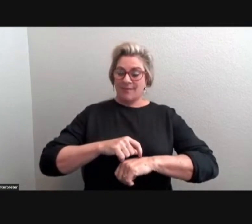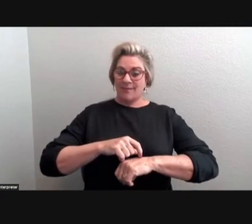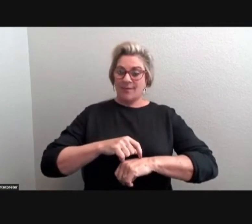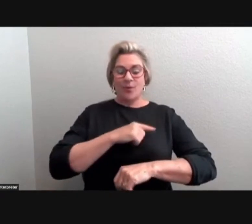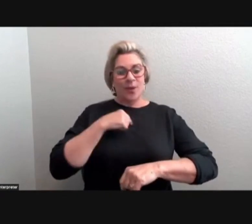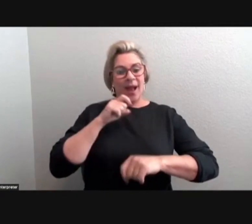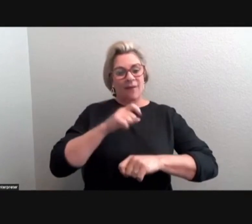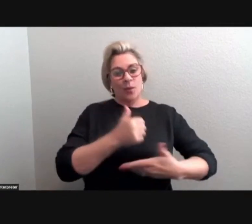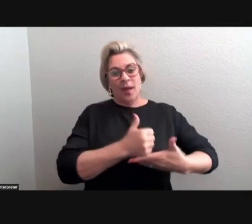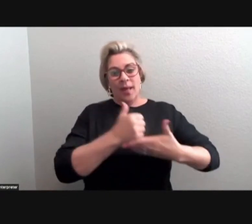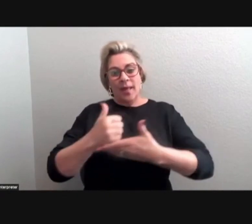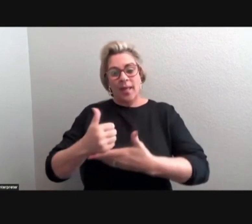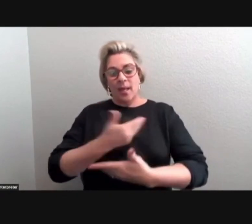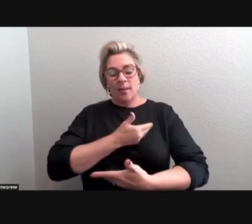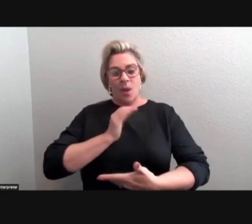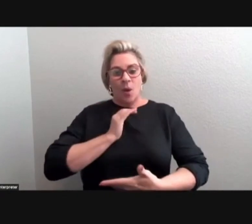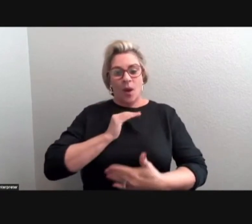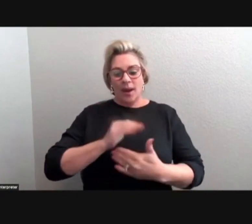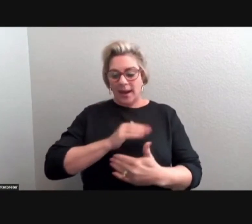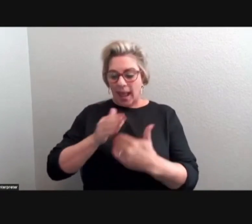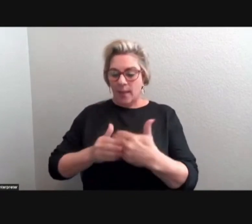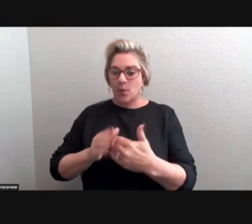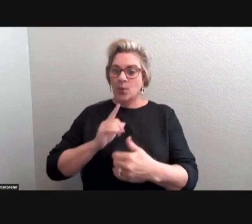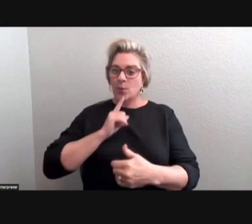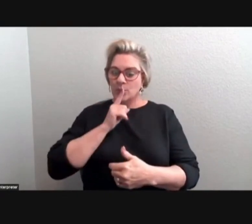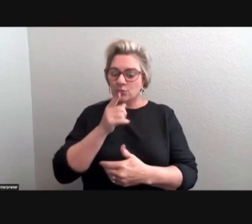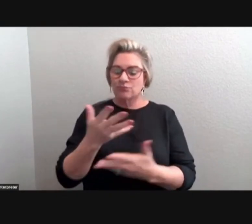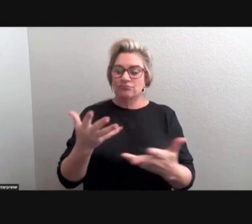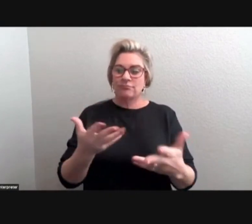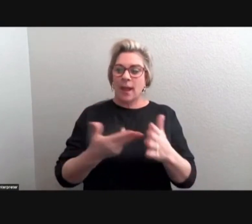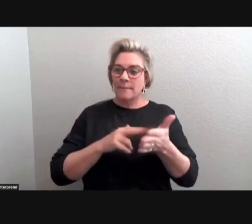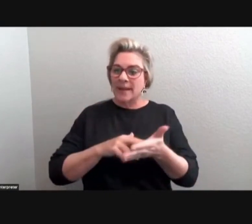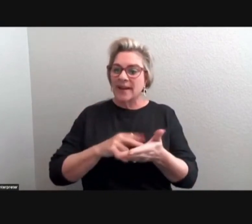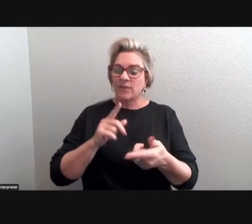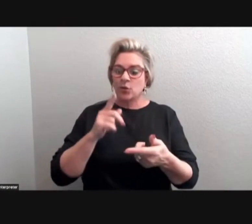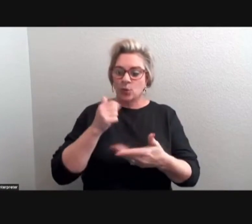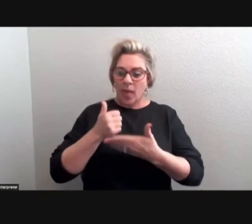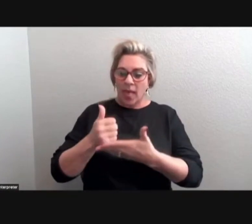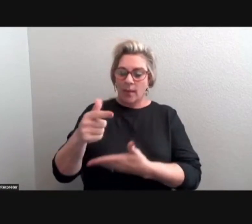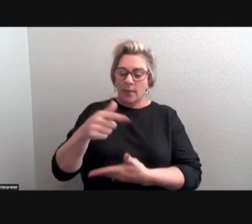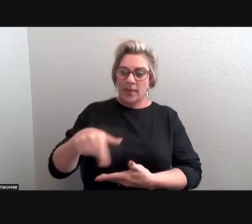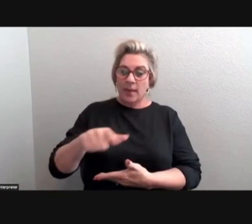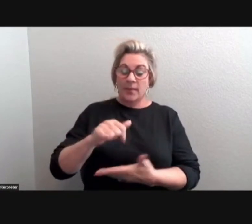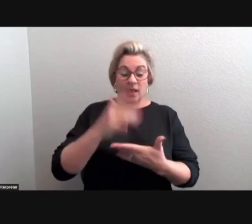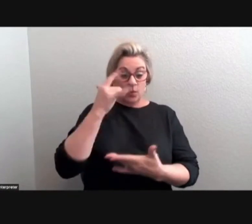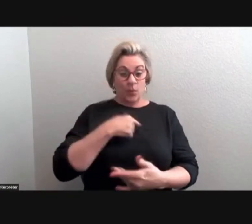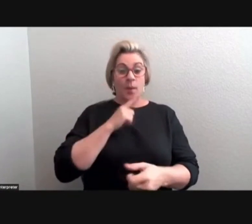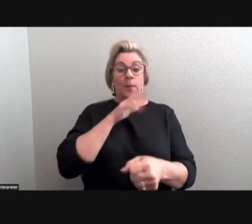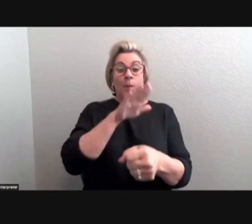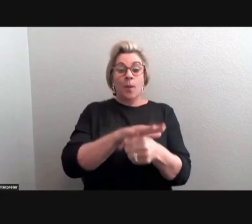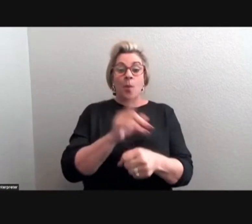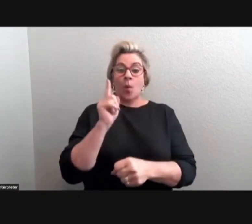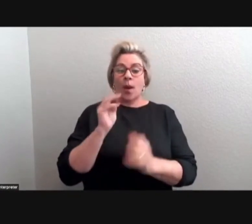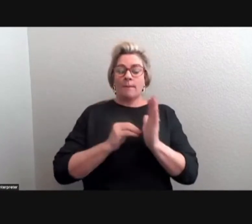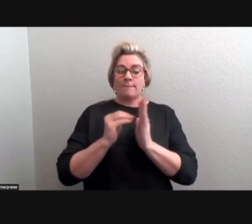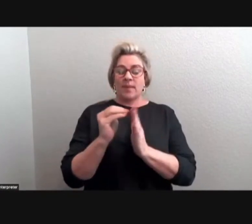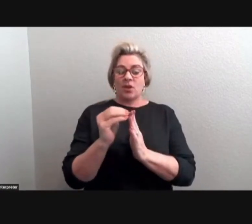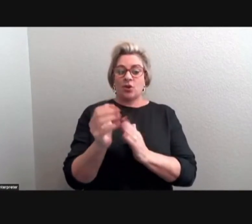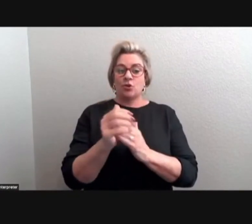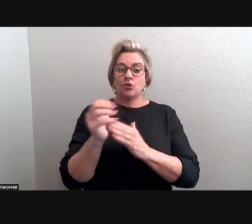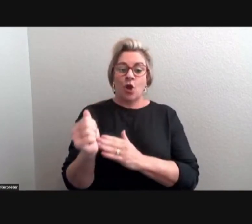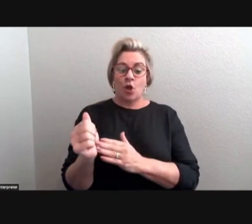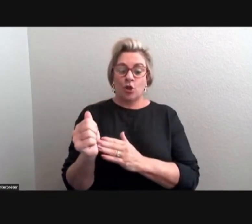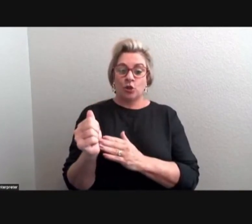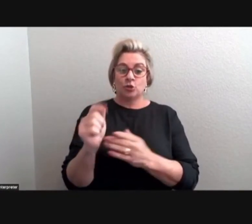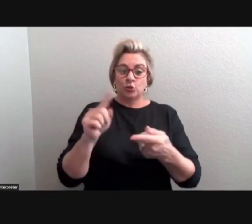our neighbors in a way that is real and meaningful. And that's why Civitas has pledged $1 million to the Community Foundation of